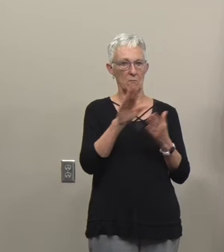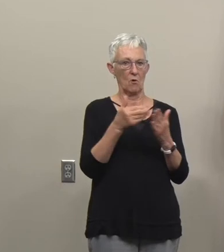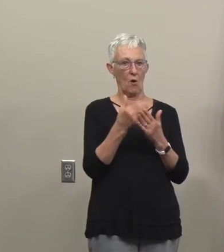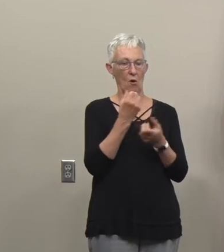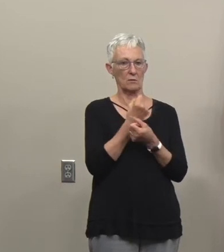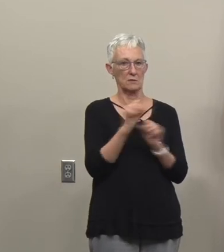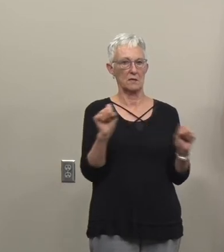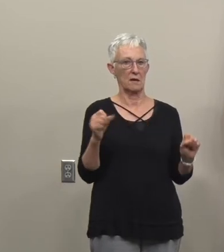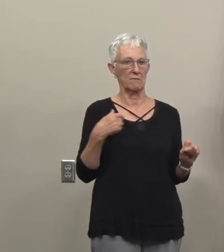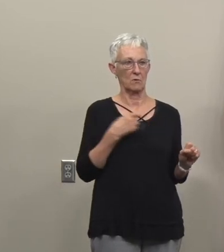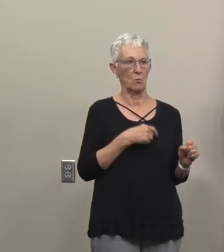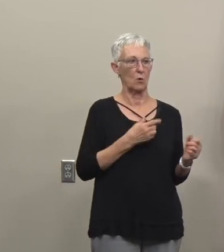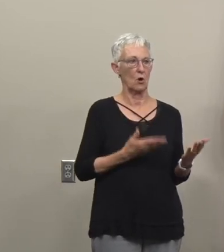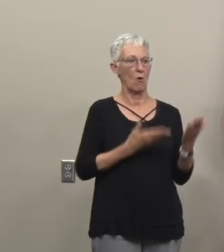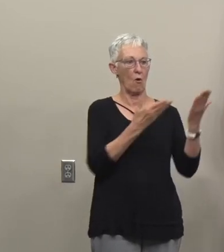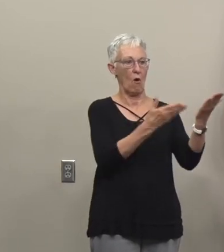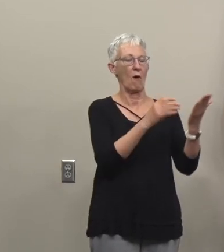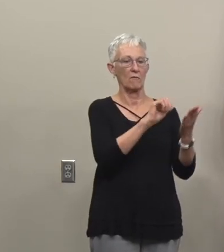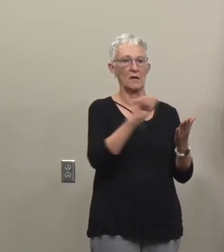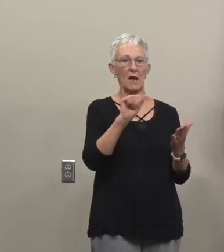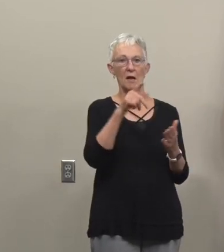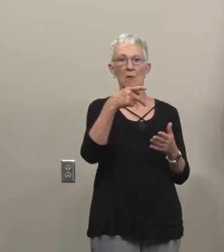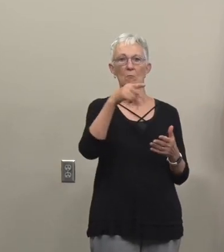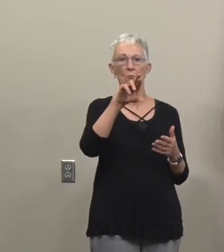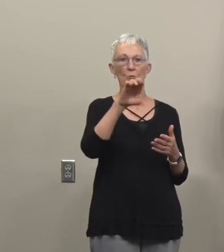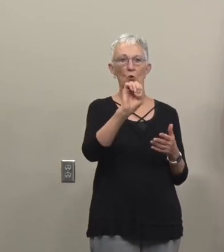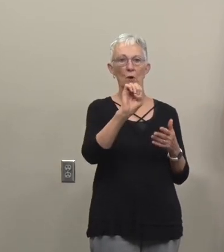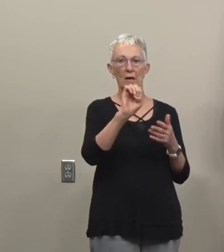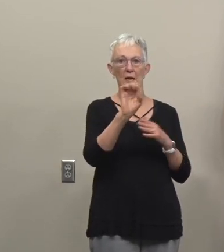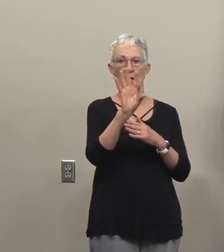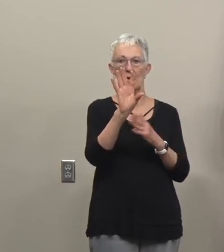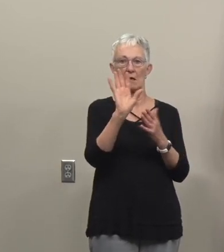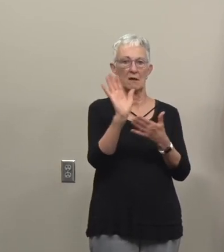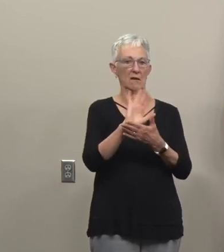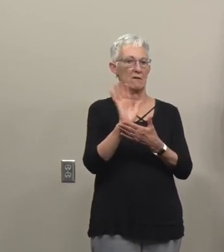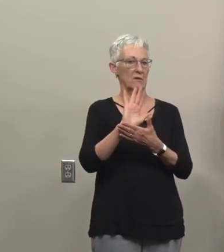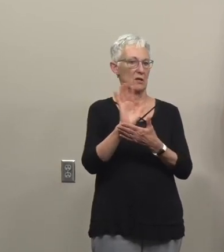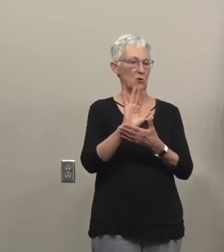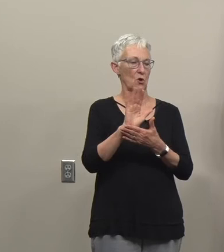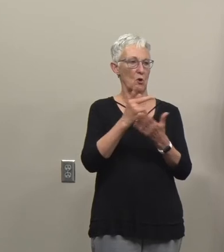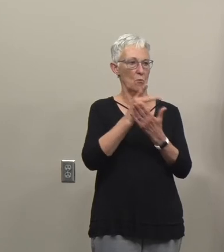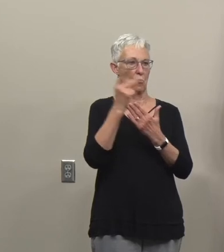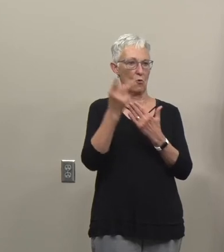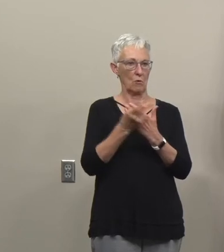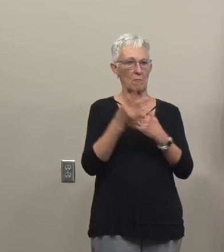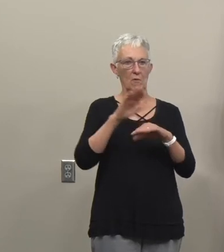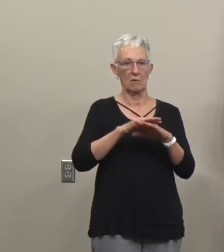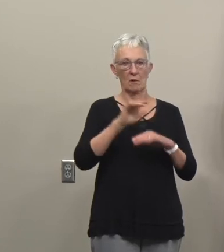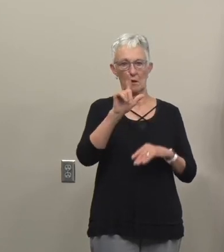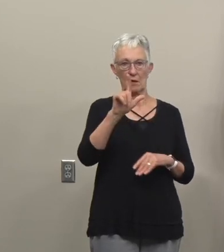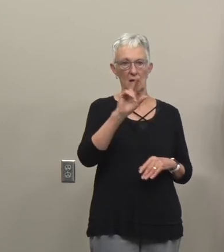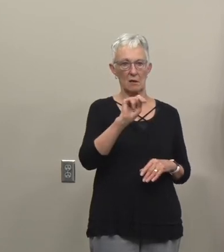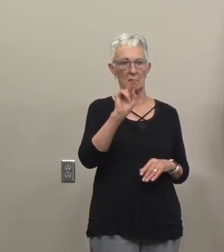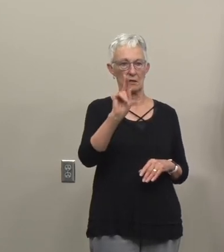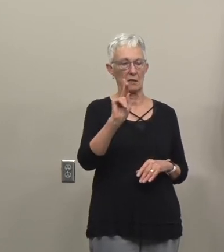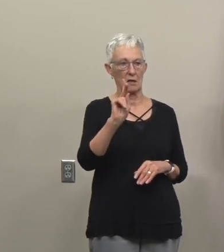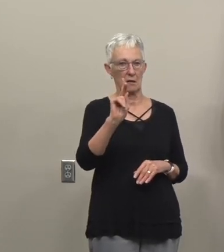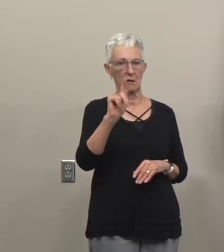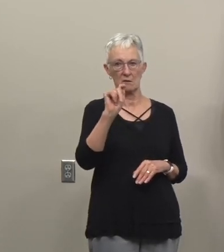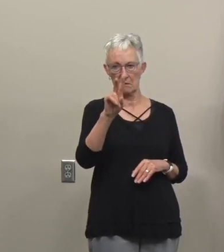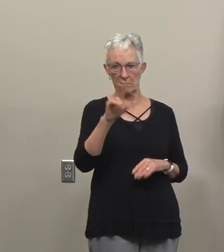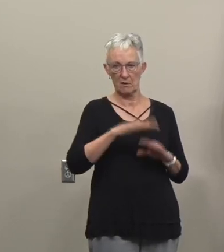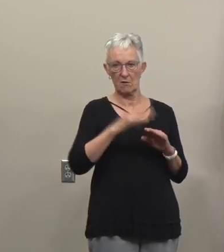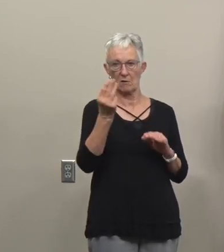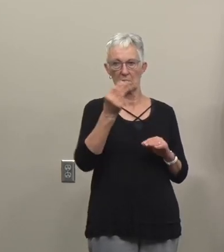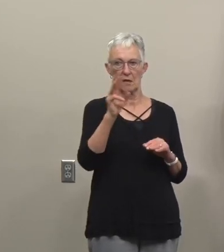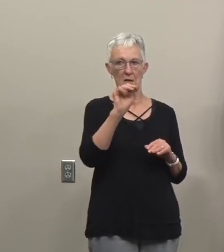program instead of that event in the garden. The ceremony will air on LNK TV on Monday, May 25th